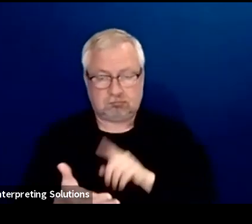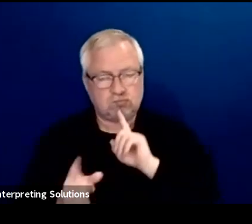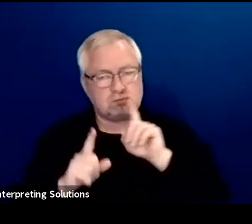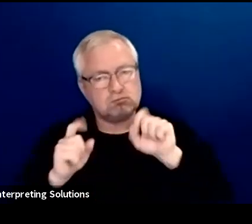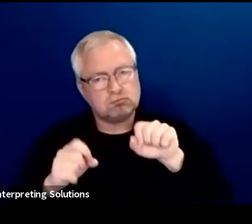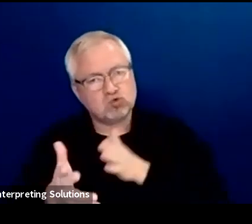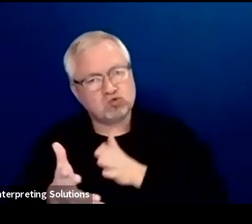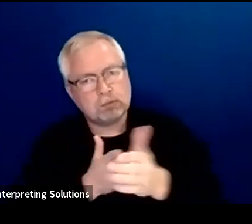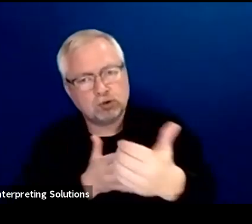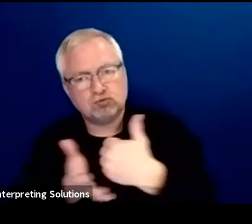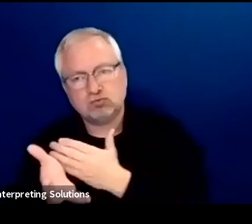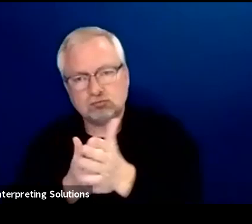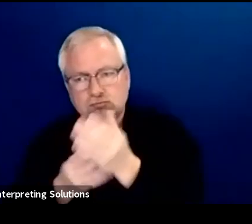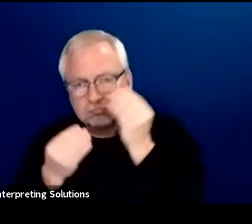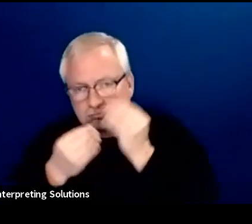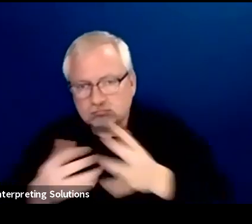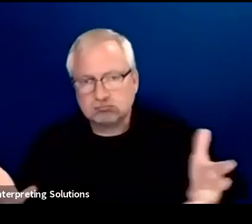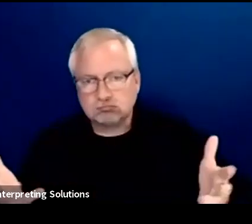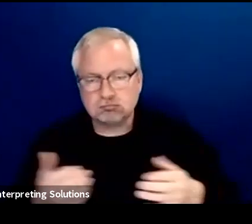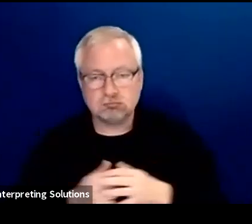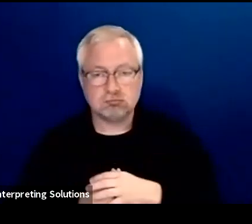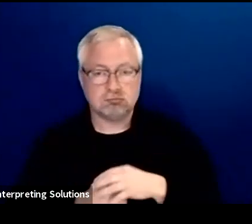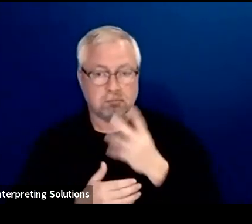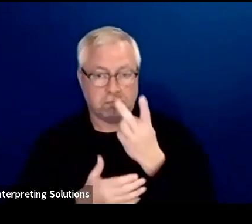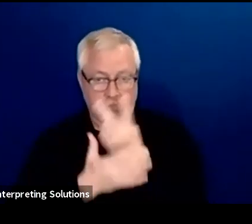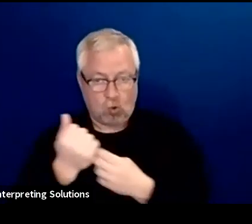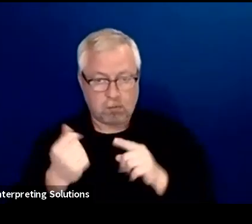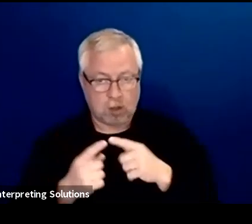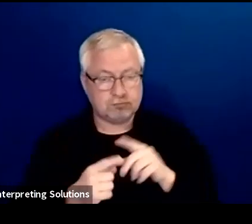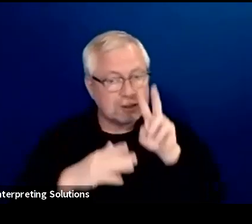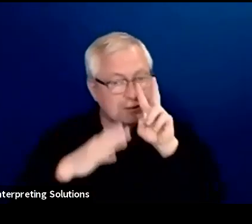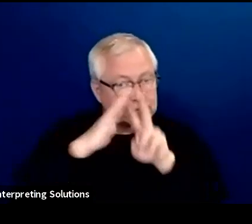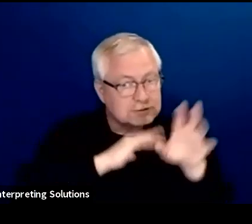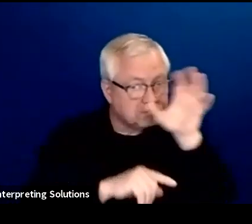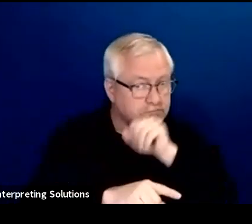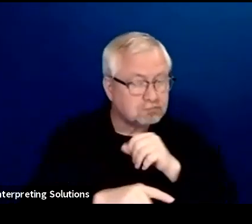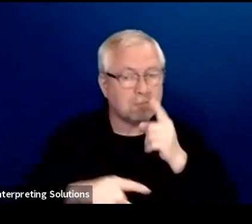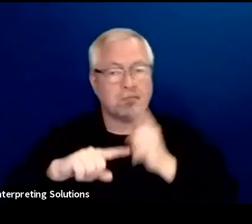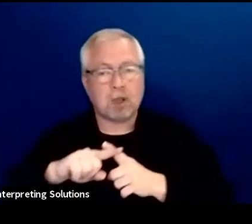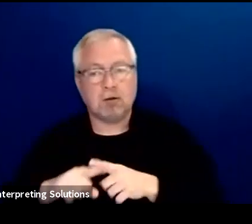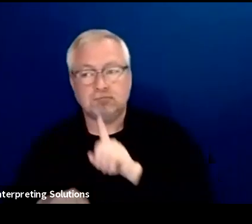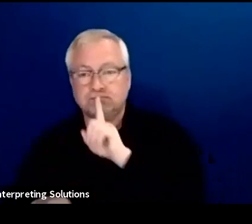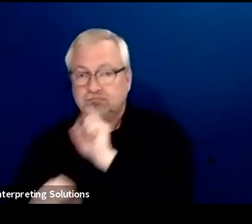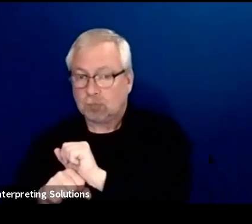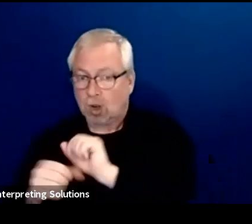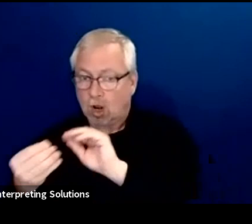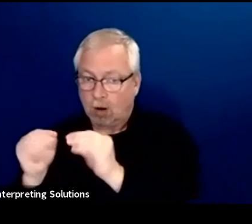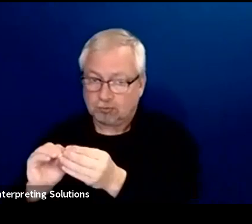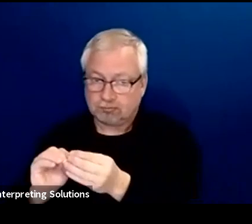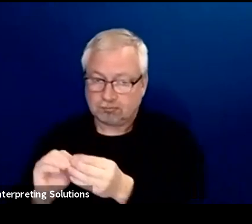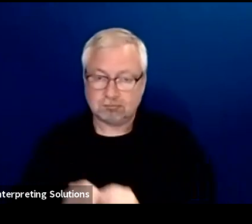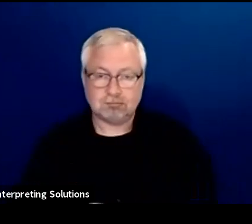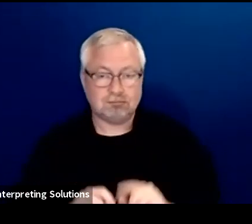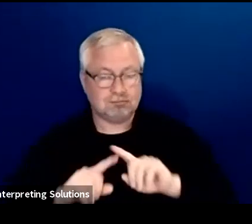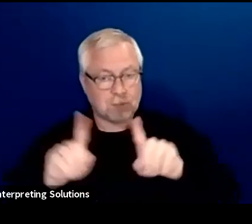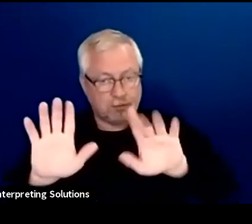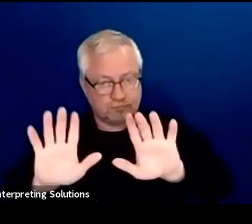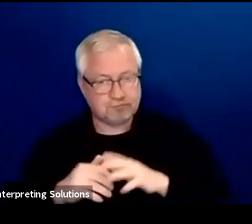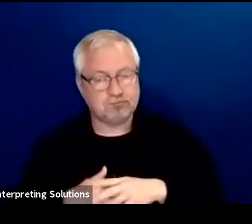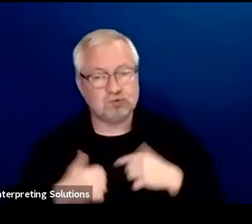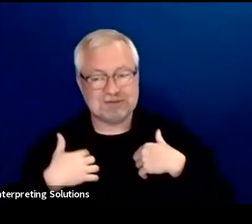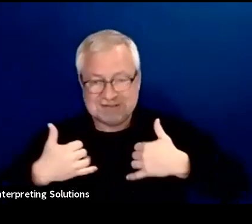assumptions and the outputs, under that giant caveat that the governor keeps reinforcing, and I do too,